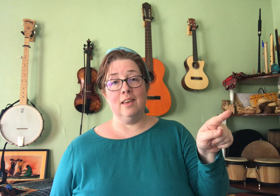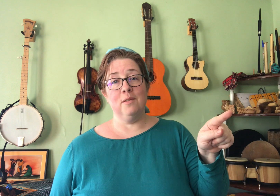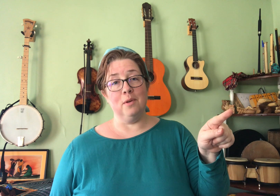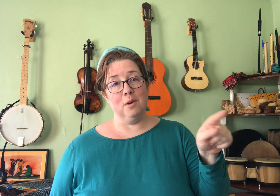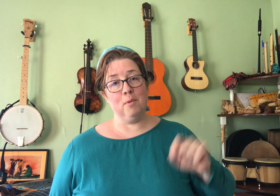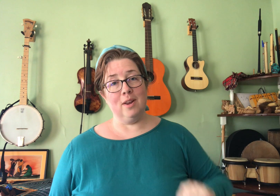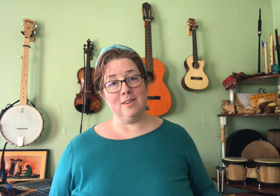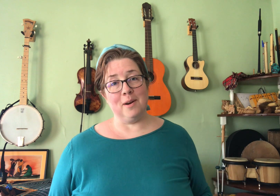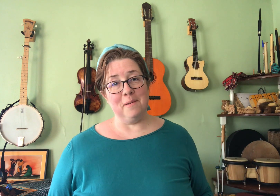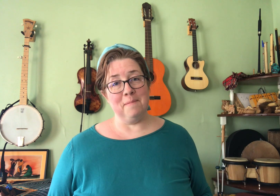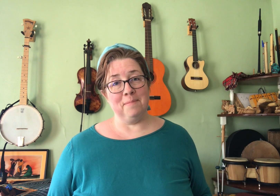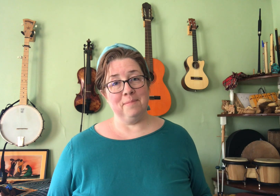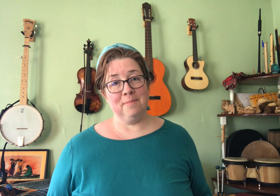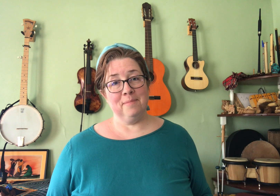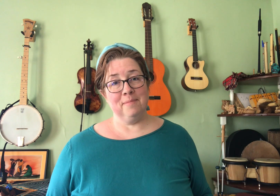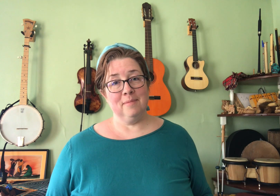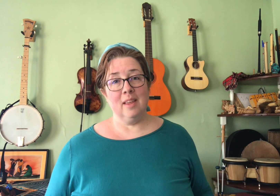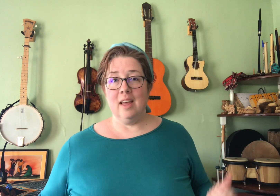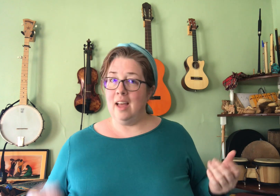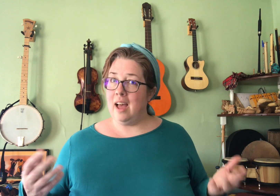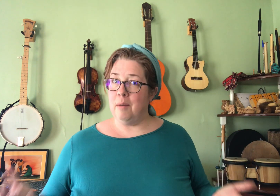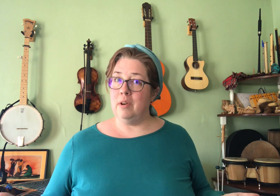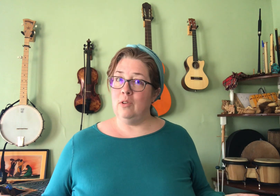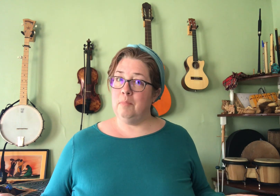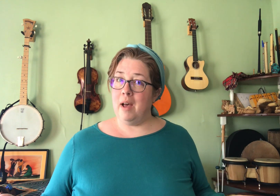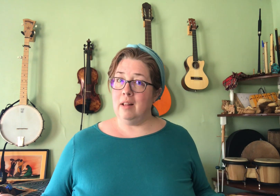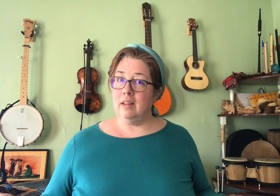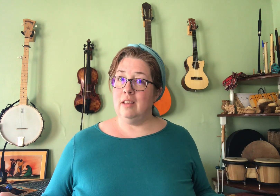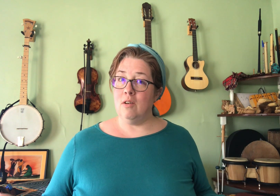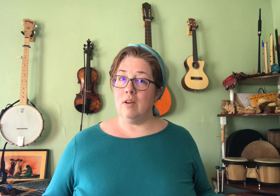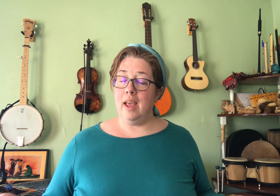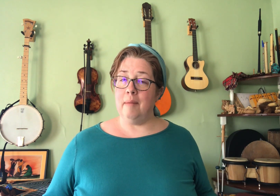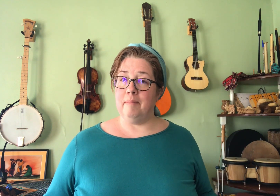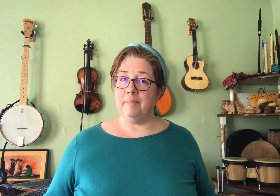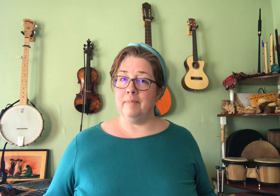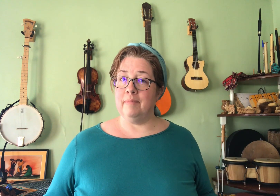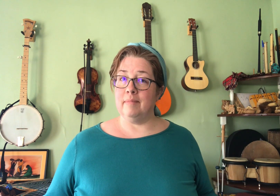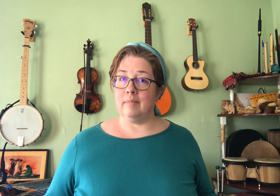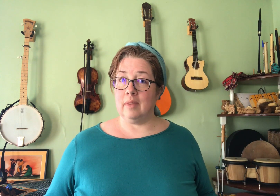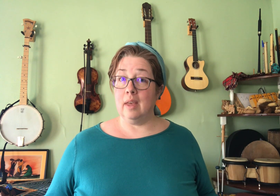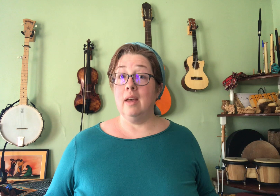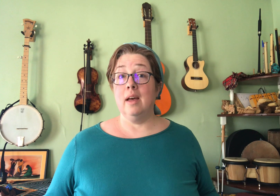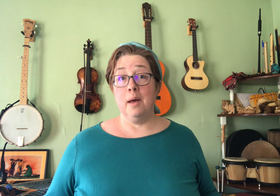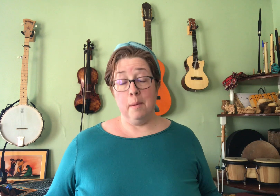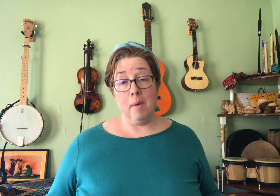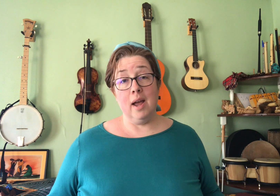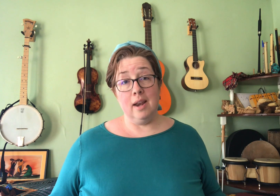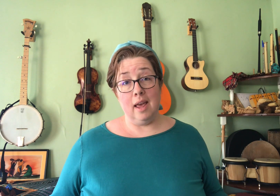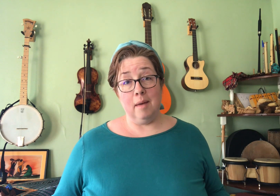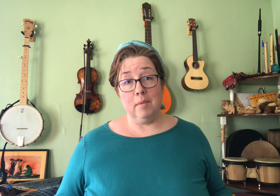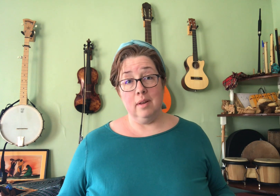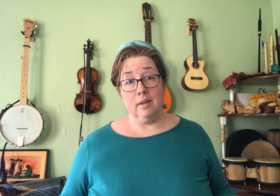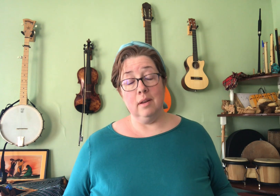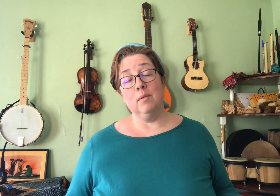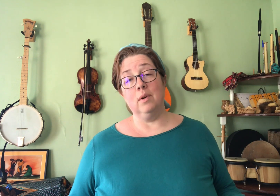with your pointer. How would you spell your name? My name would